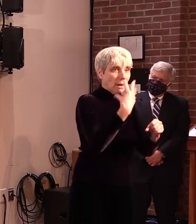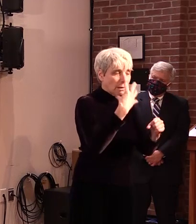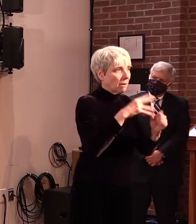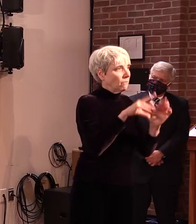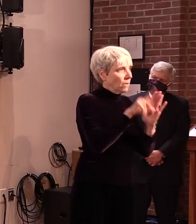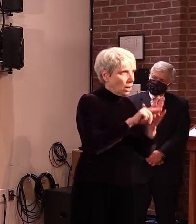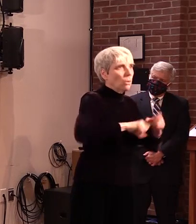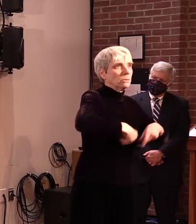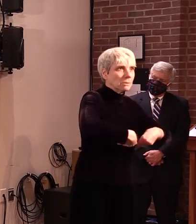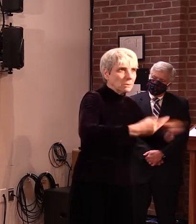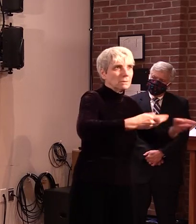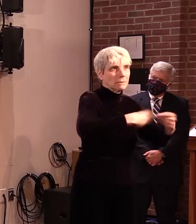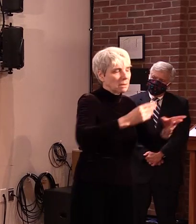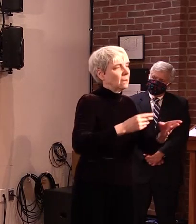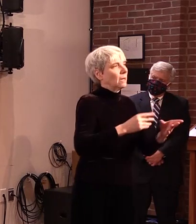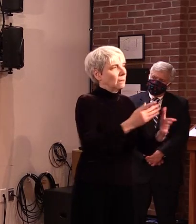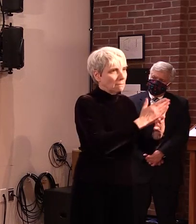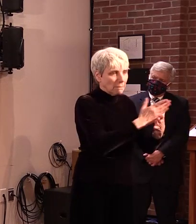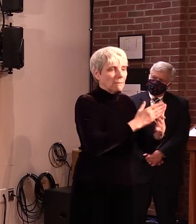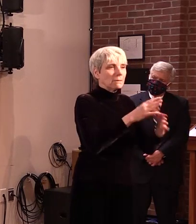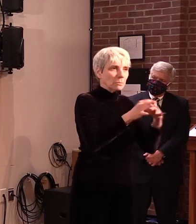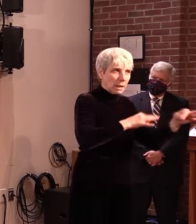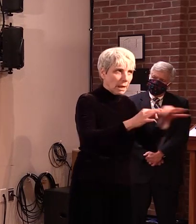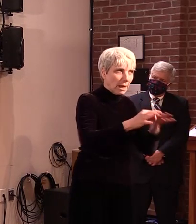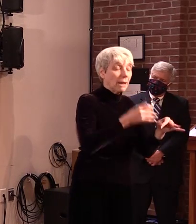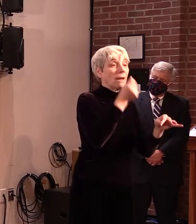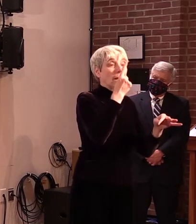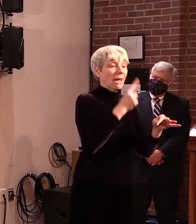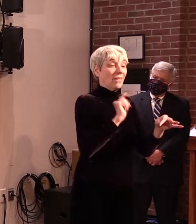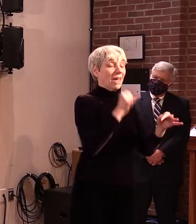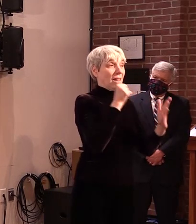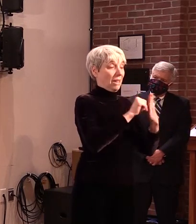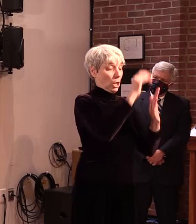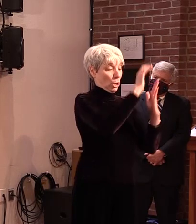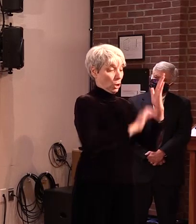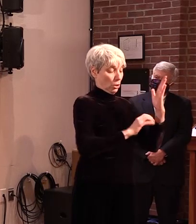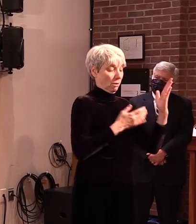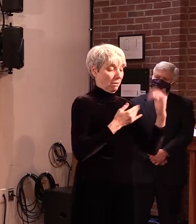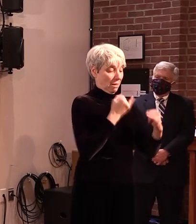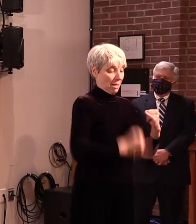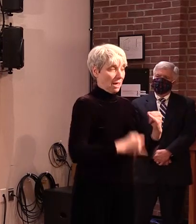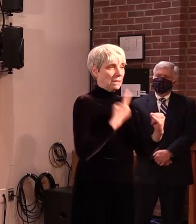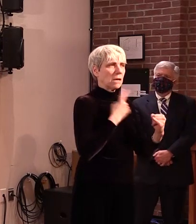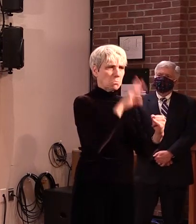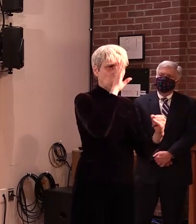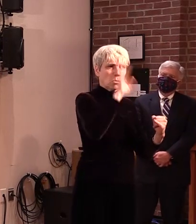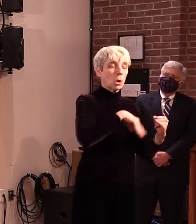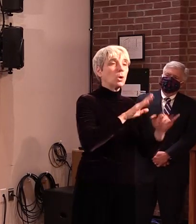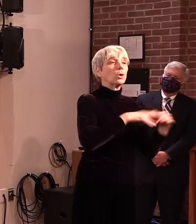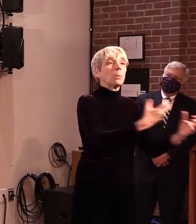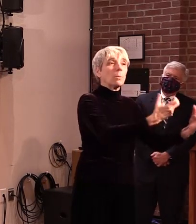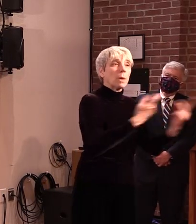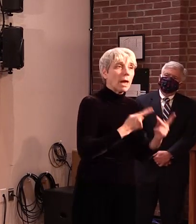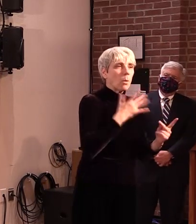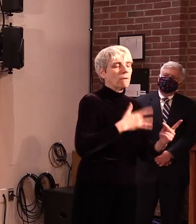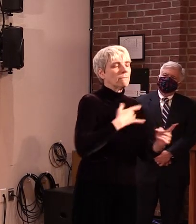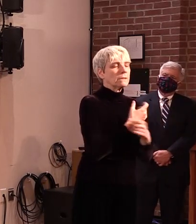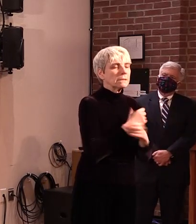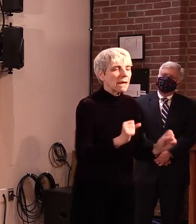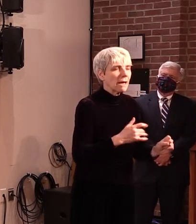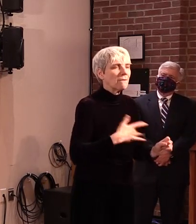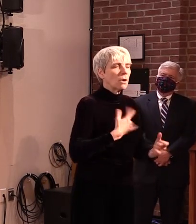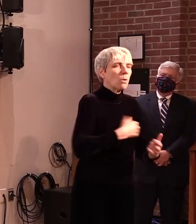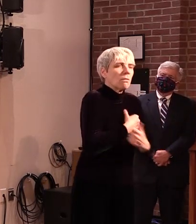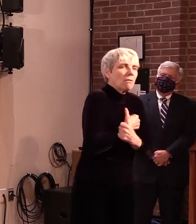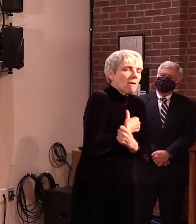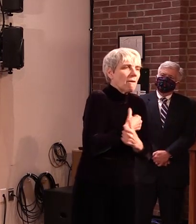At the end of our letter, we added, we know from our experience this summer that when our children are back, they will feel safe, loved, and happy to be here.